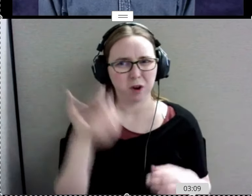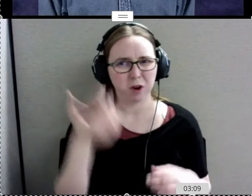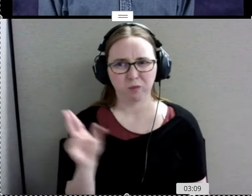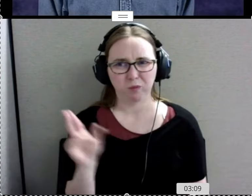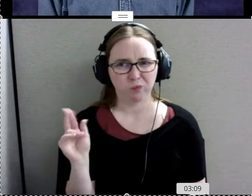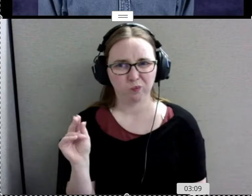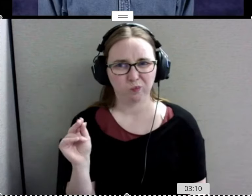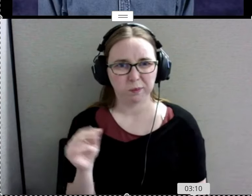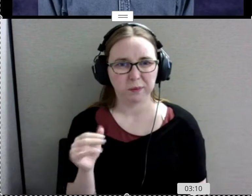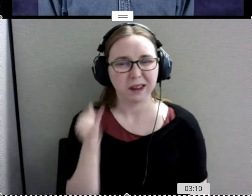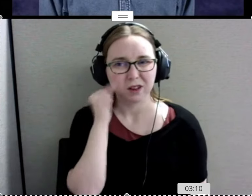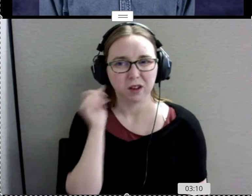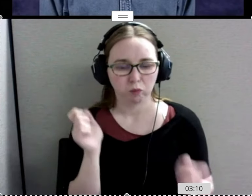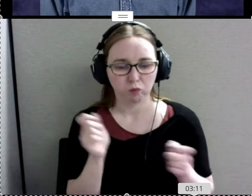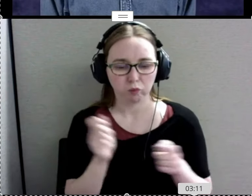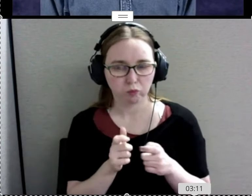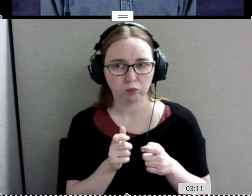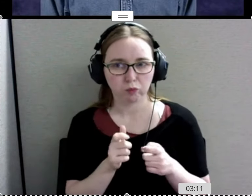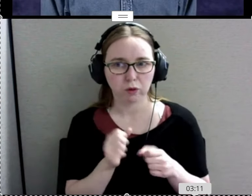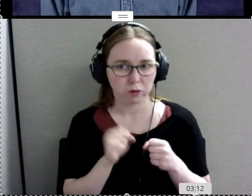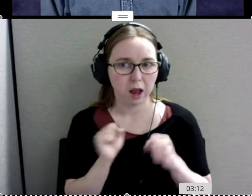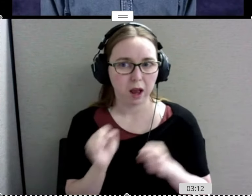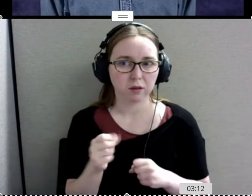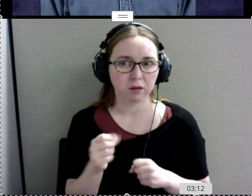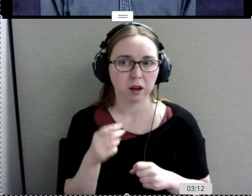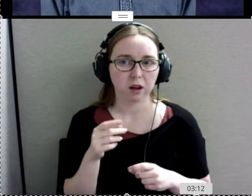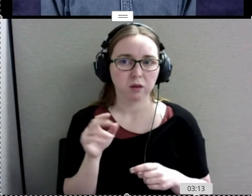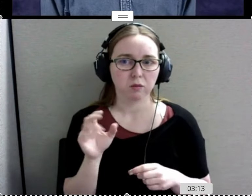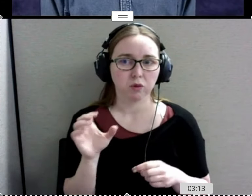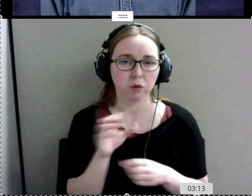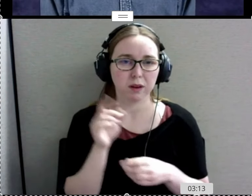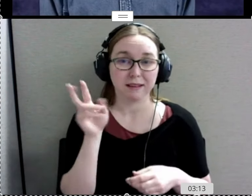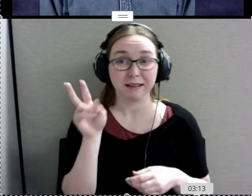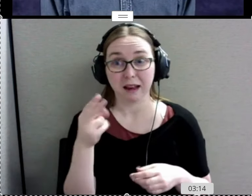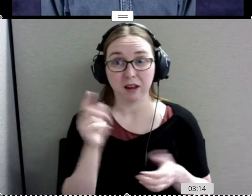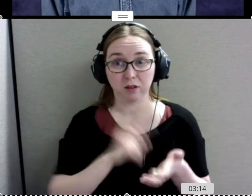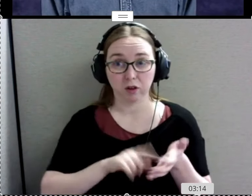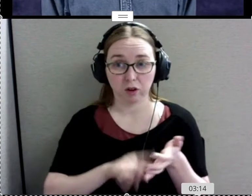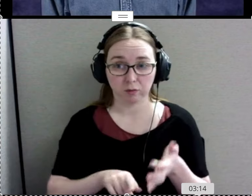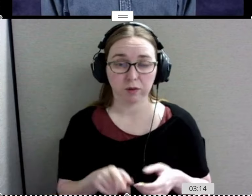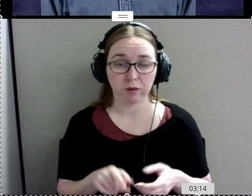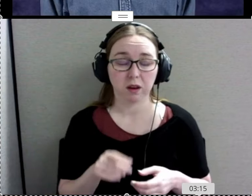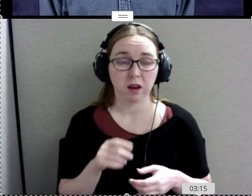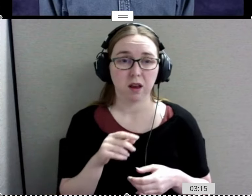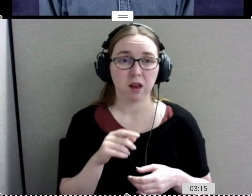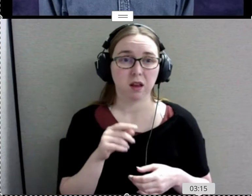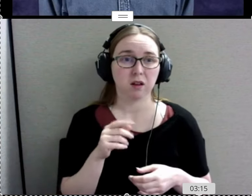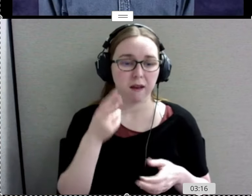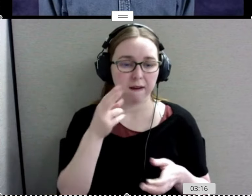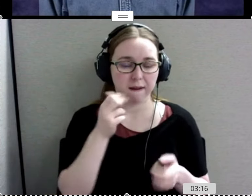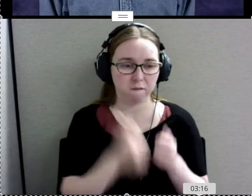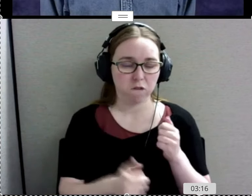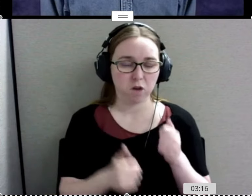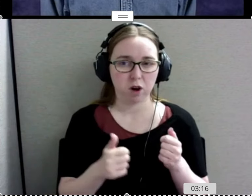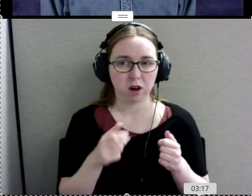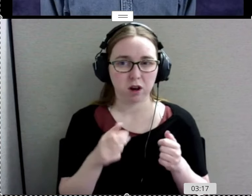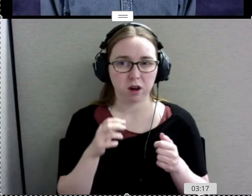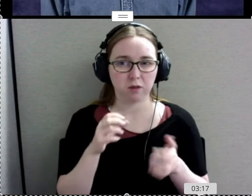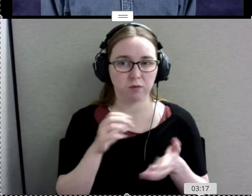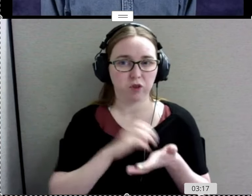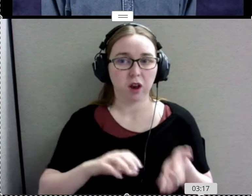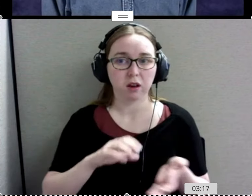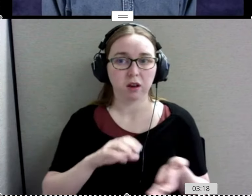But if it's a smaller corporation or business and you can actually do that, they'll do what's called the second check, which is to ensure that every check that's been printed was in fact the